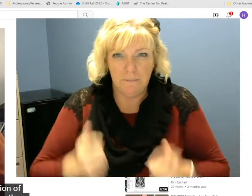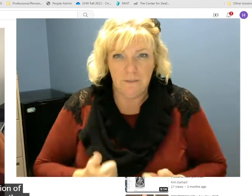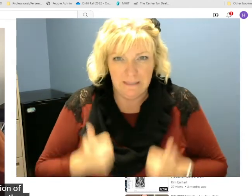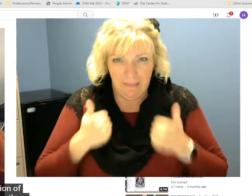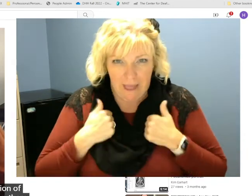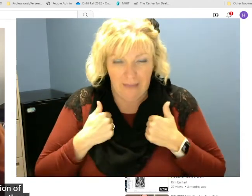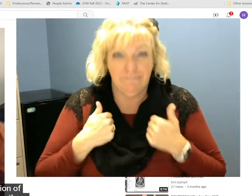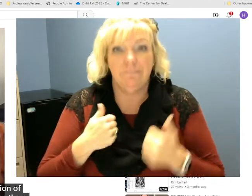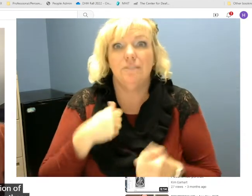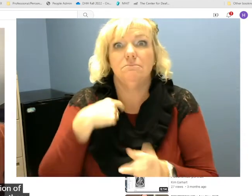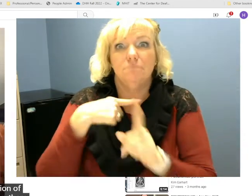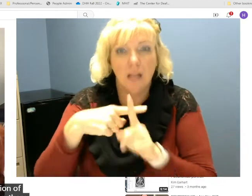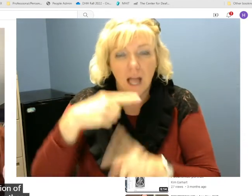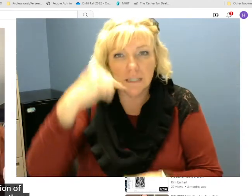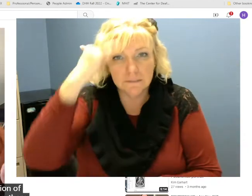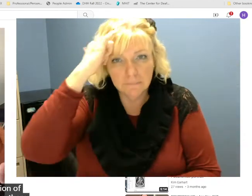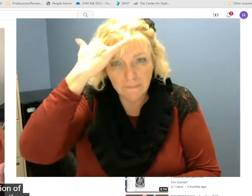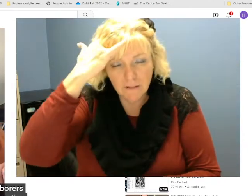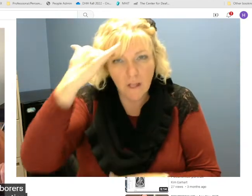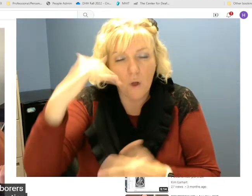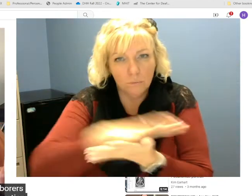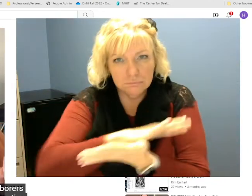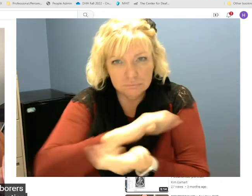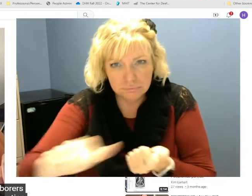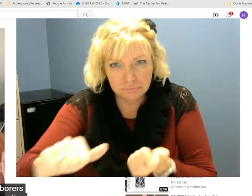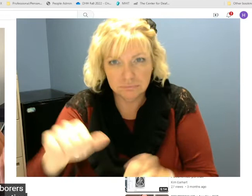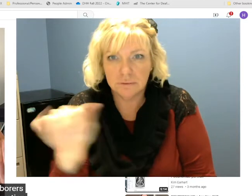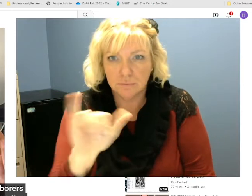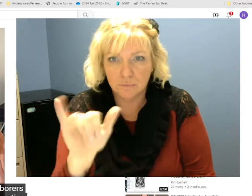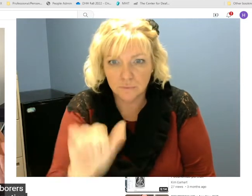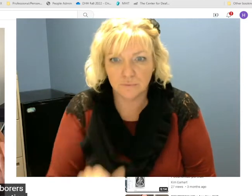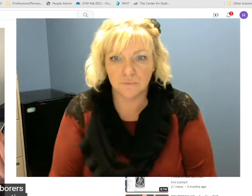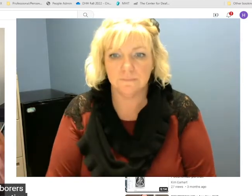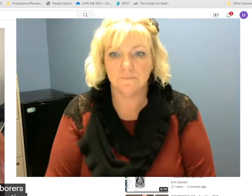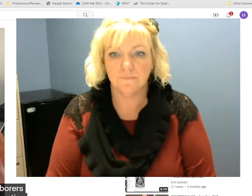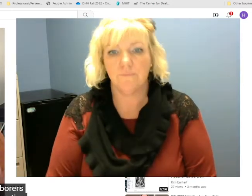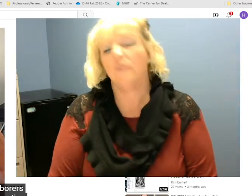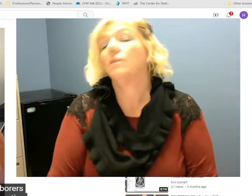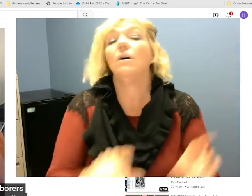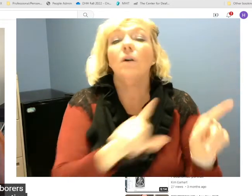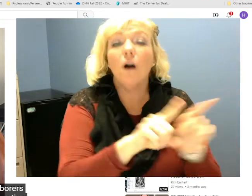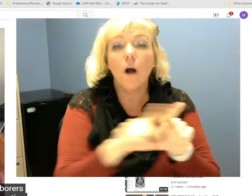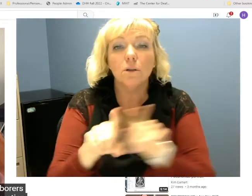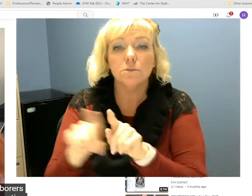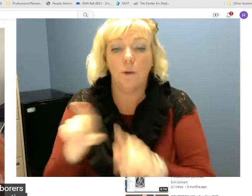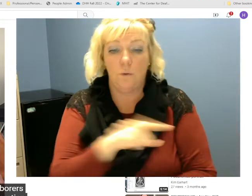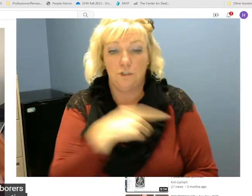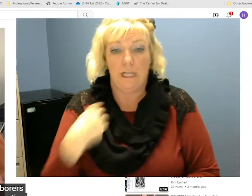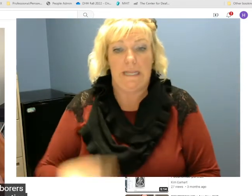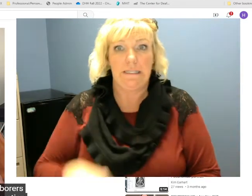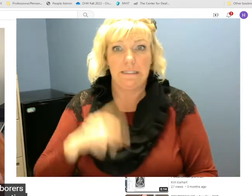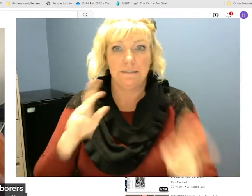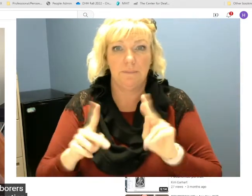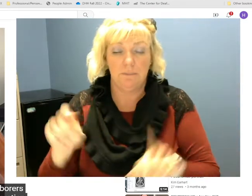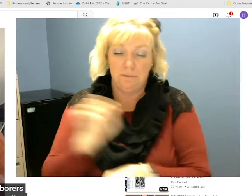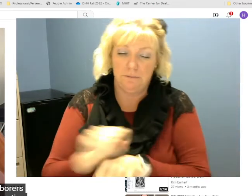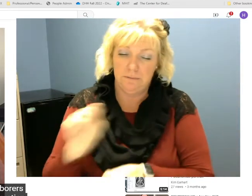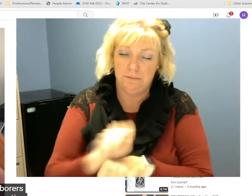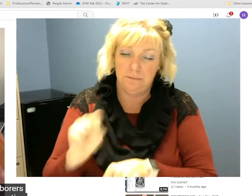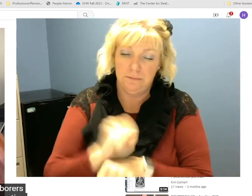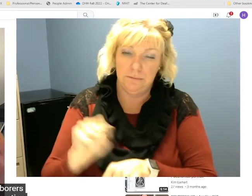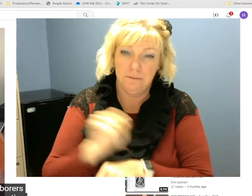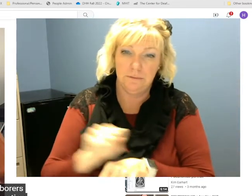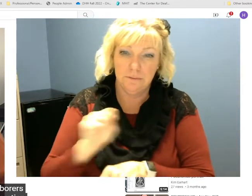bison. And then we also have on there the ways in which Chinese laborers